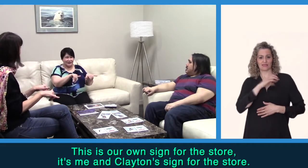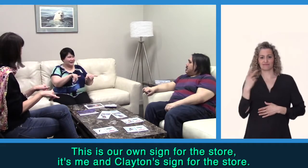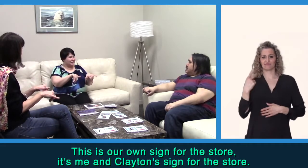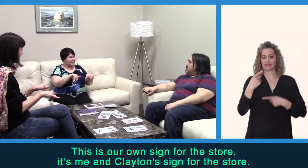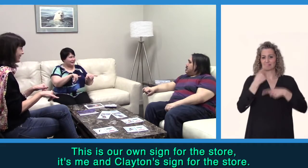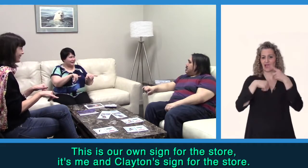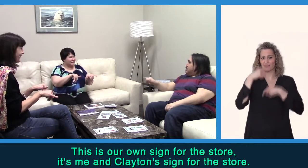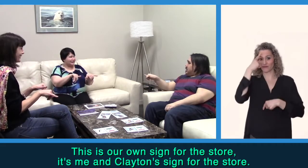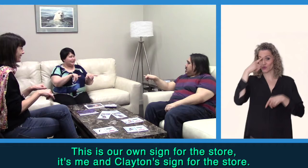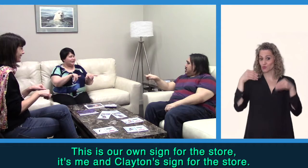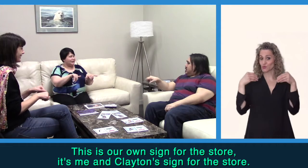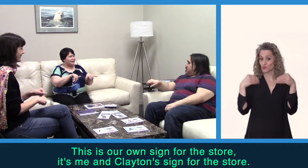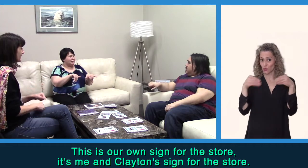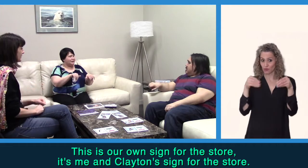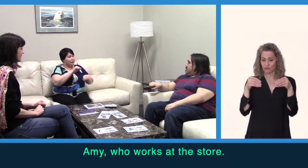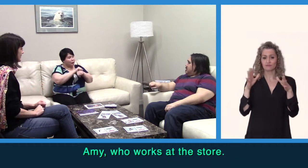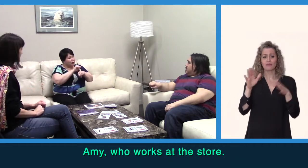store.